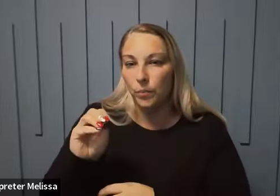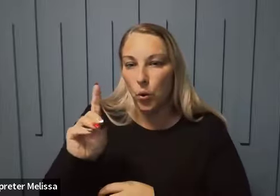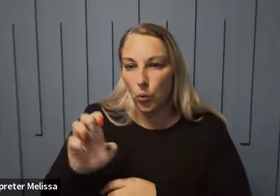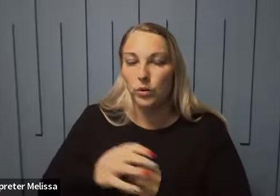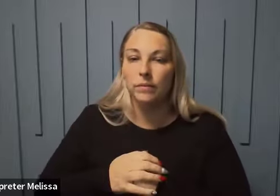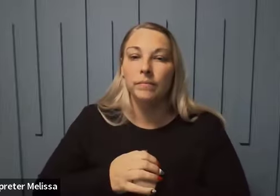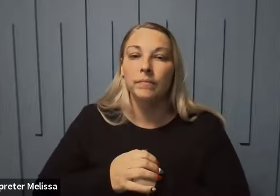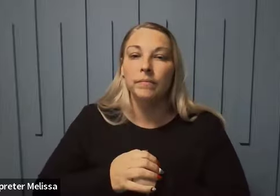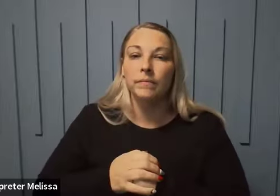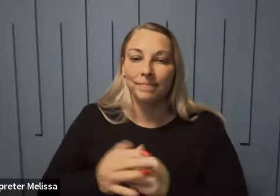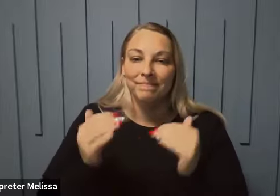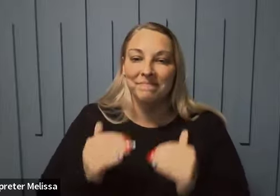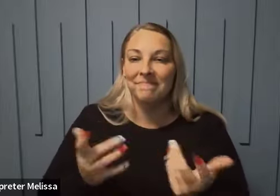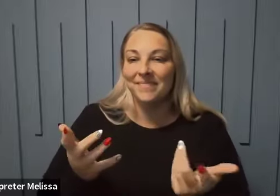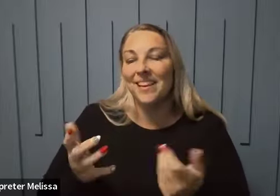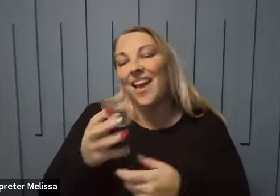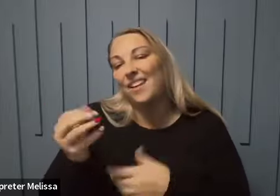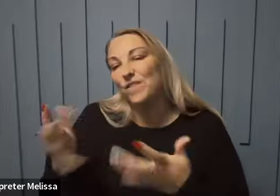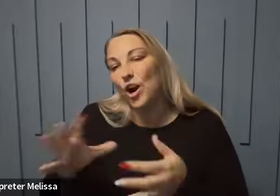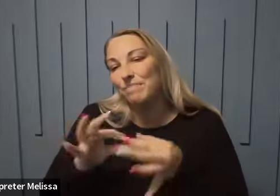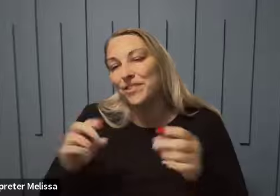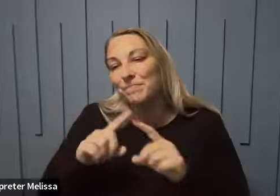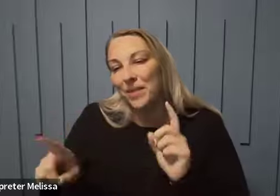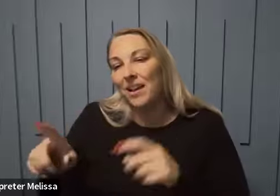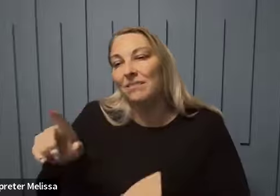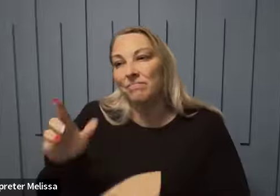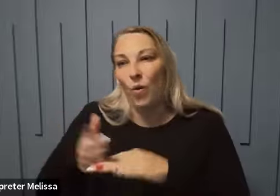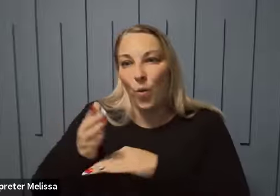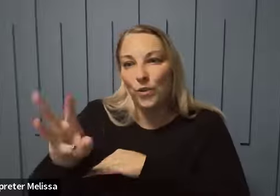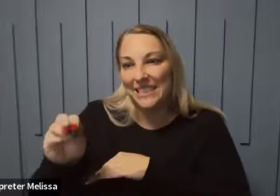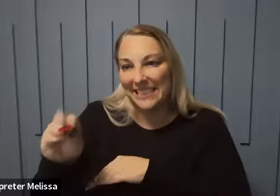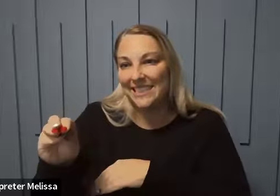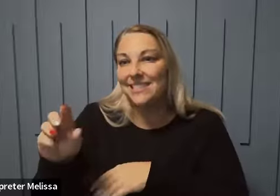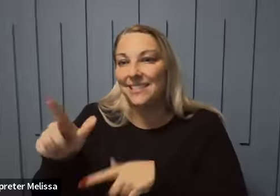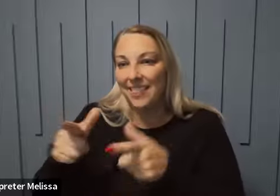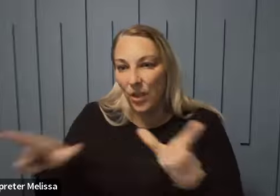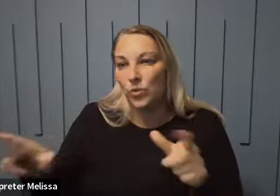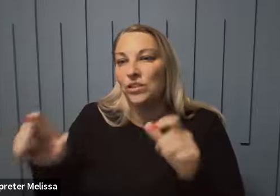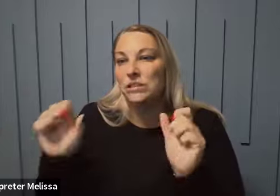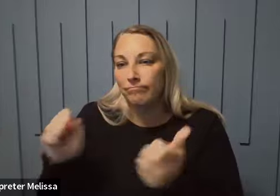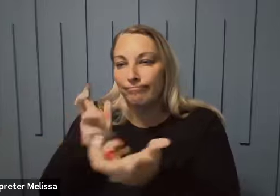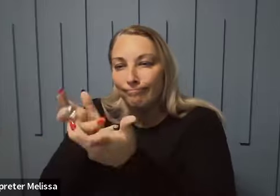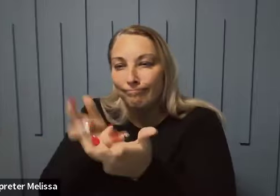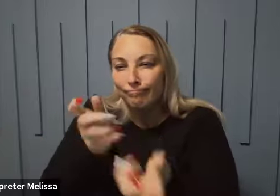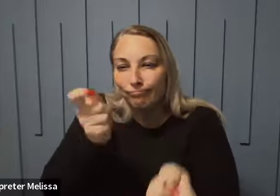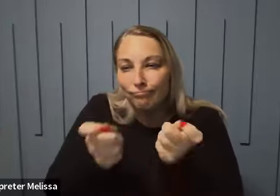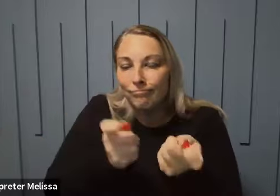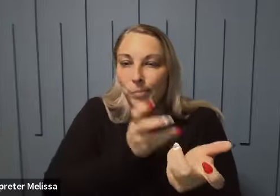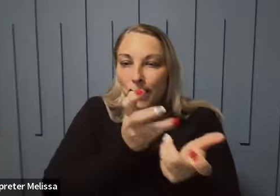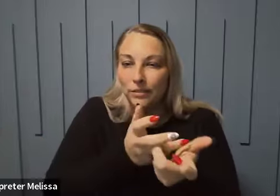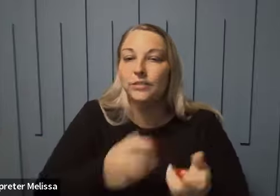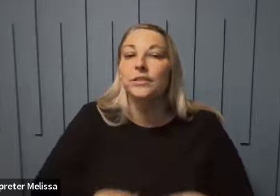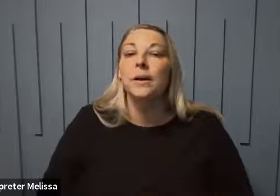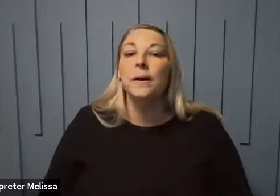And I already said this, but it has been adapted to more than 60 languages. So that, in a nutshell, is your down